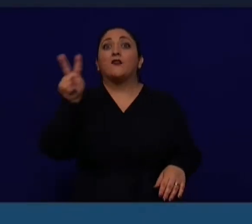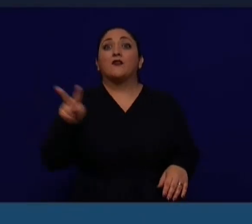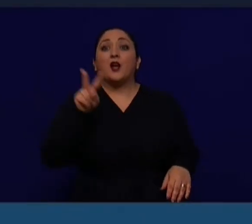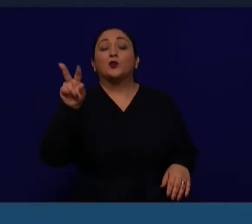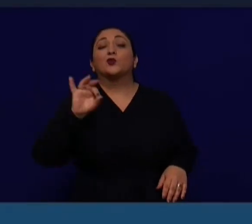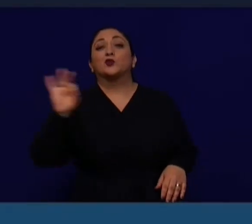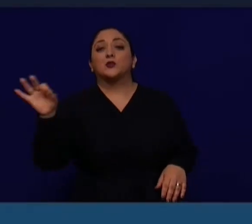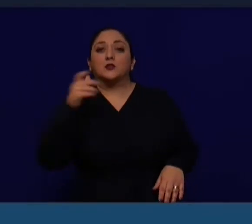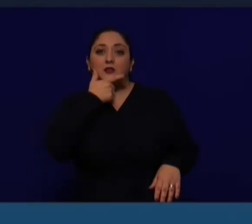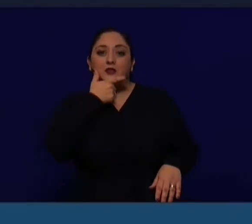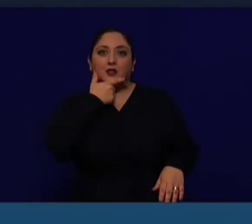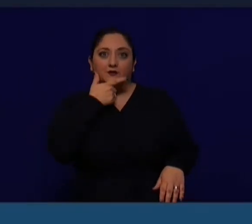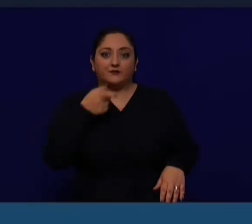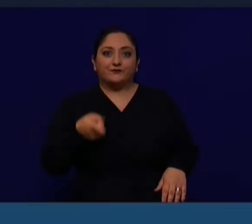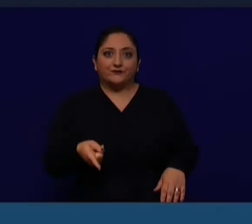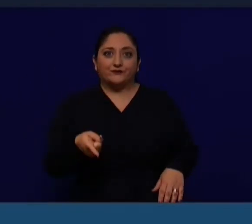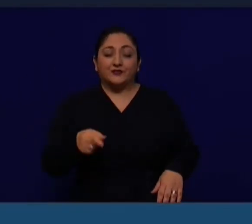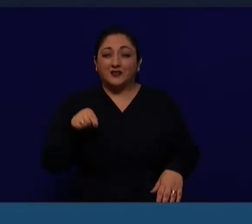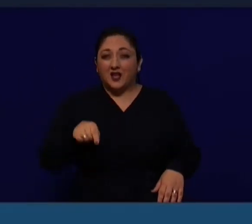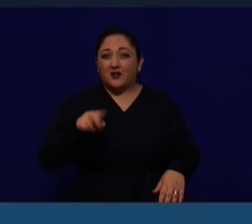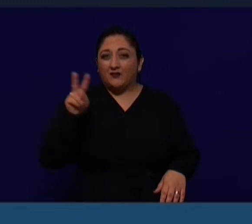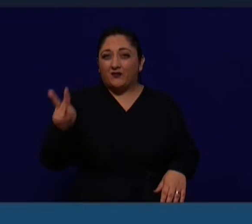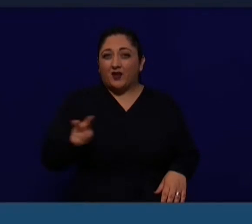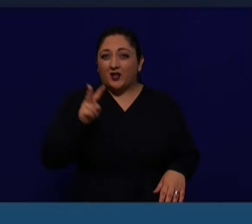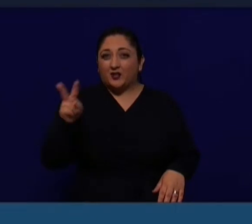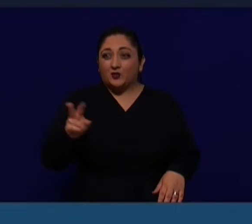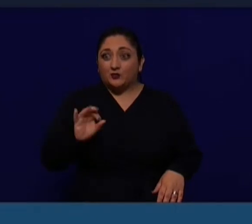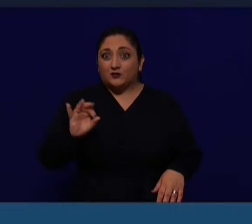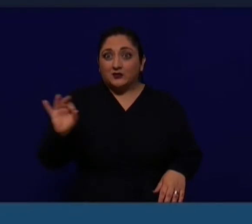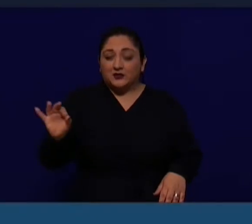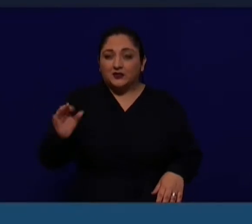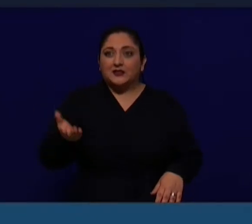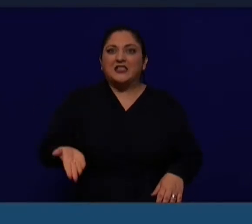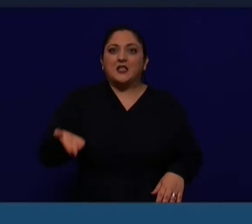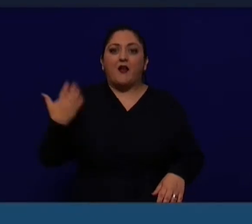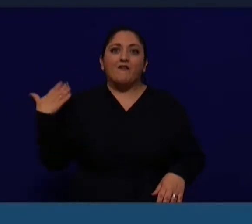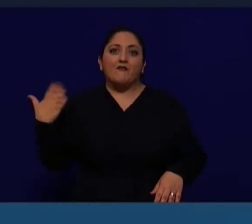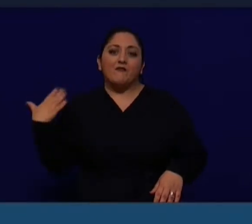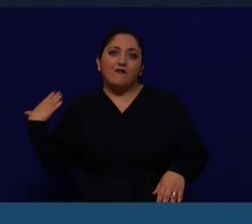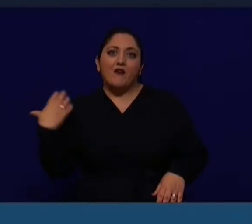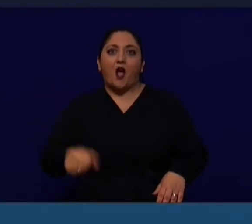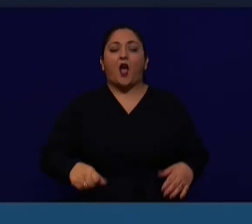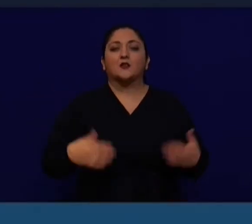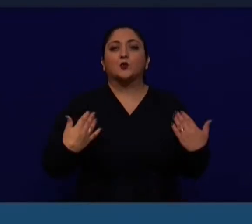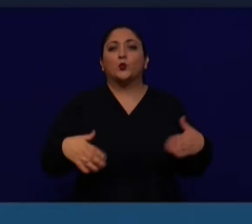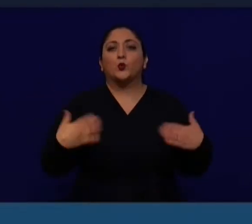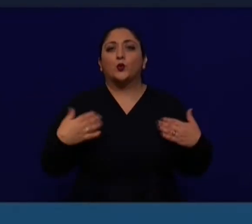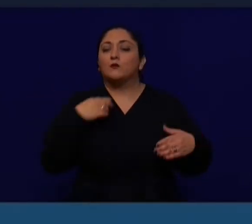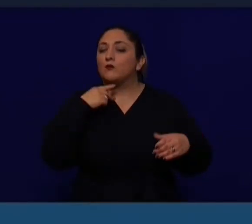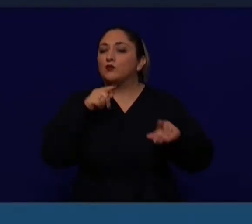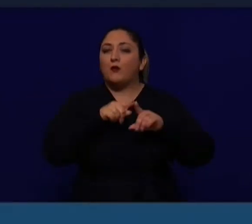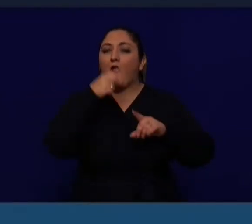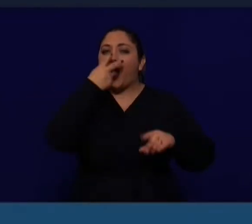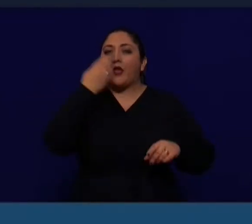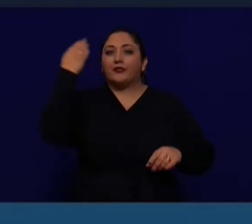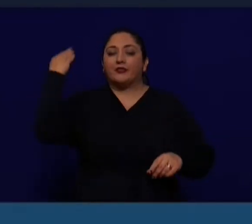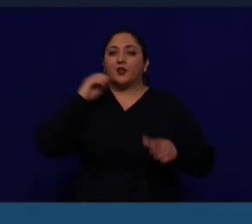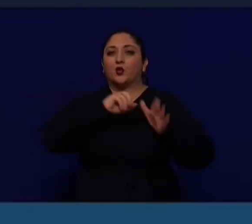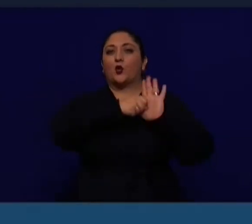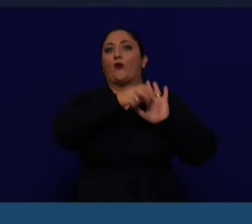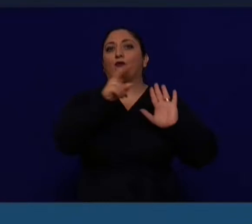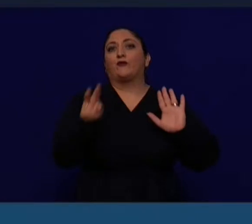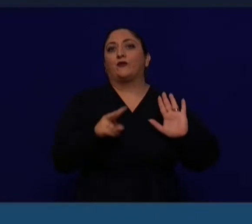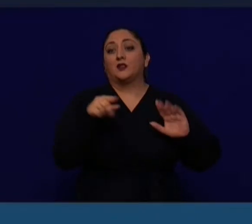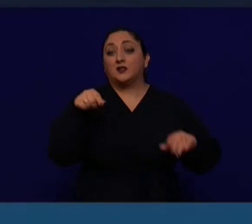qed jinfirex, fakkarkom li dan huwa varjant li jiġi trasmess ħafna iktar mill-virus tal-coronavirus li konna